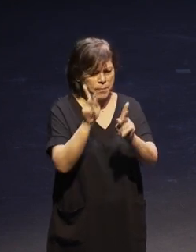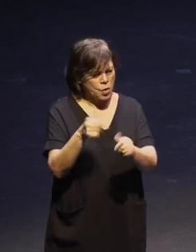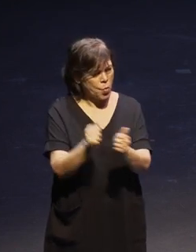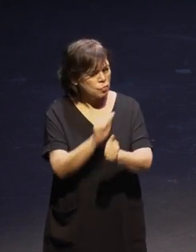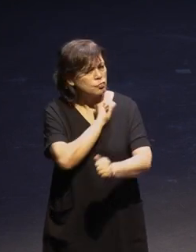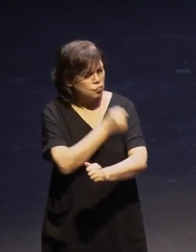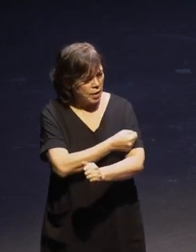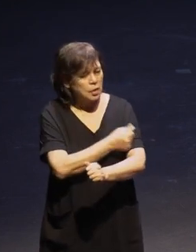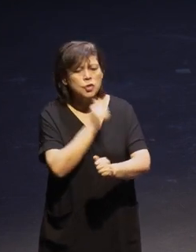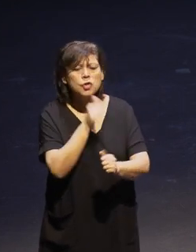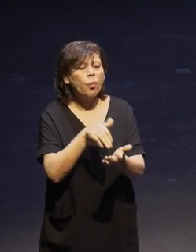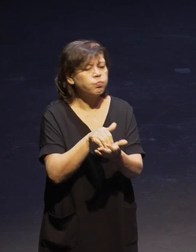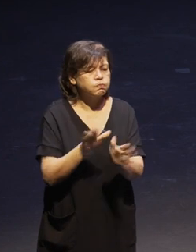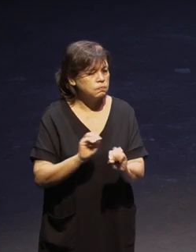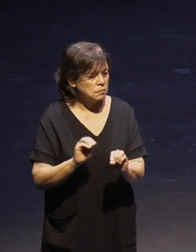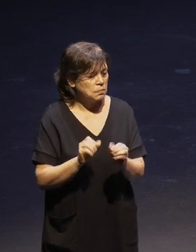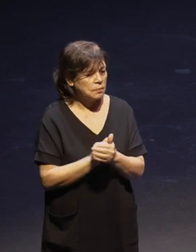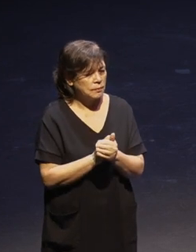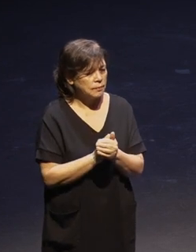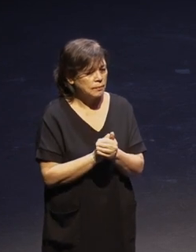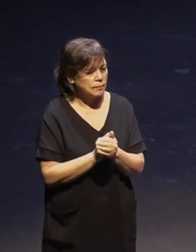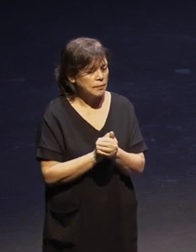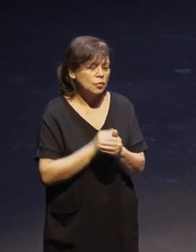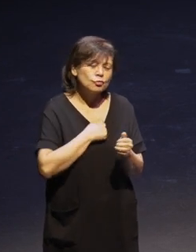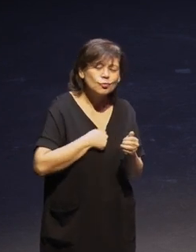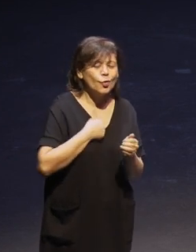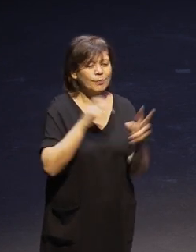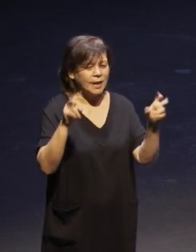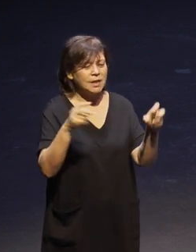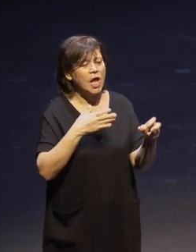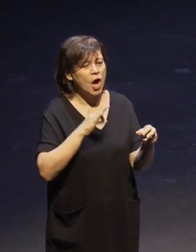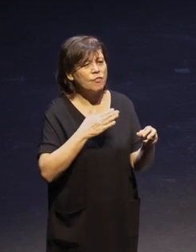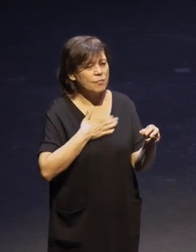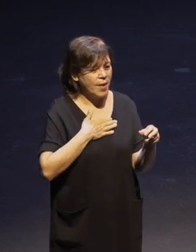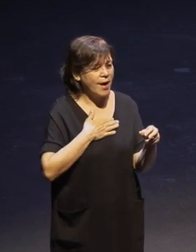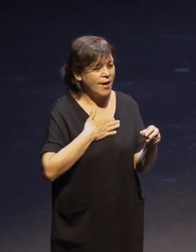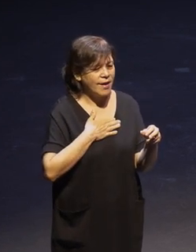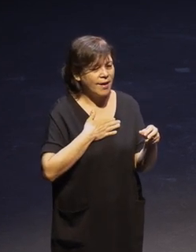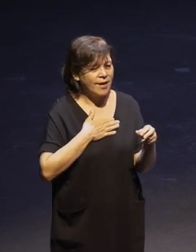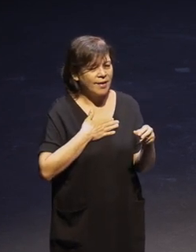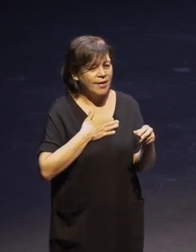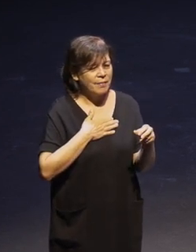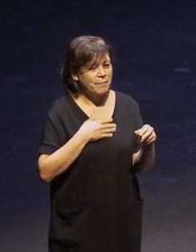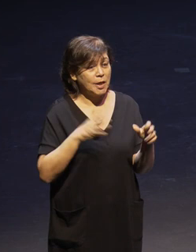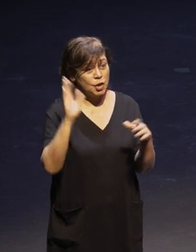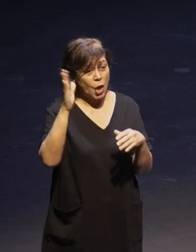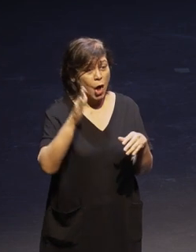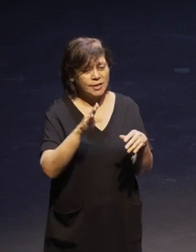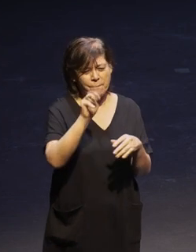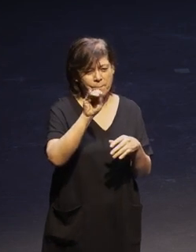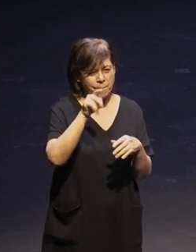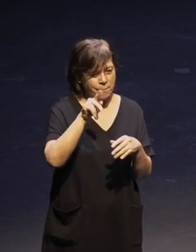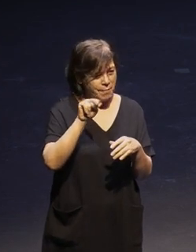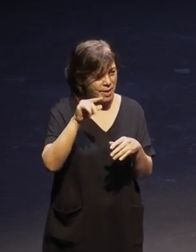deficit. So I'm very sorry that the title of my address was a little bit misleading because it was about mapping the landscape. I really wanted to do